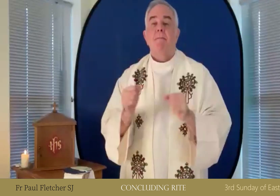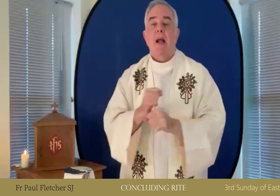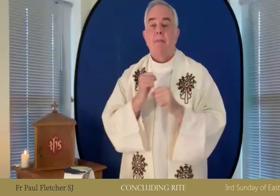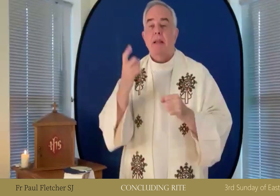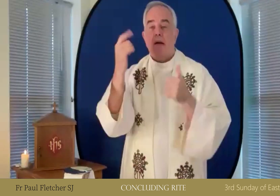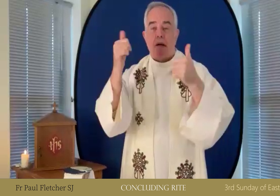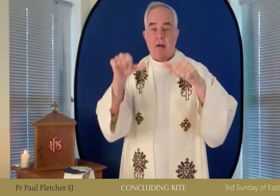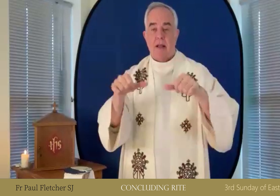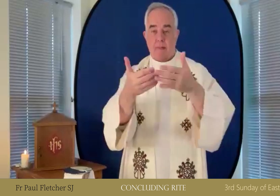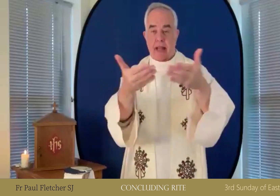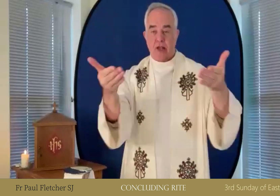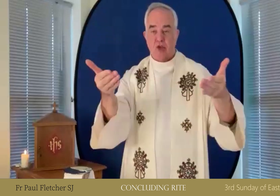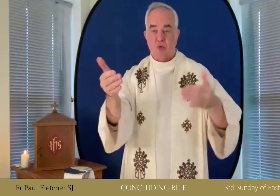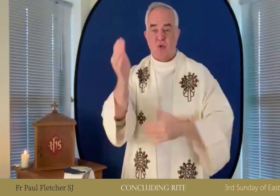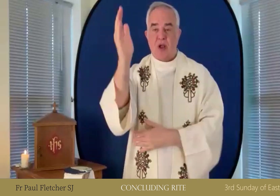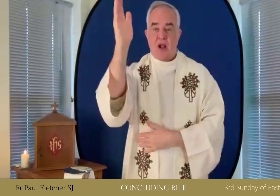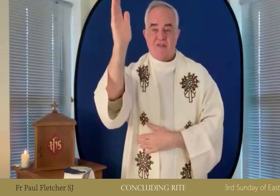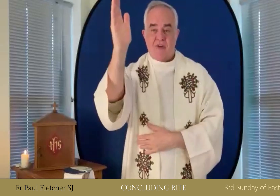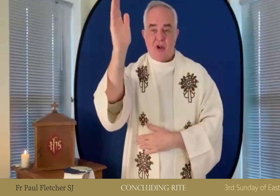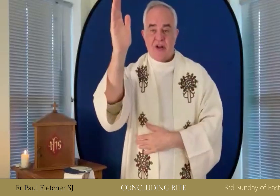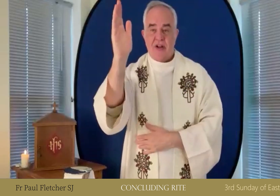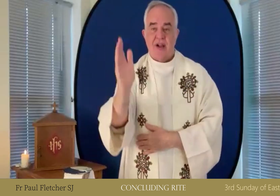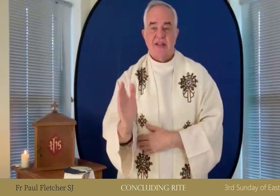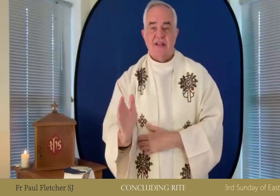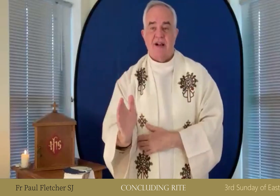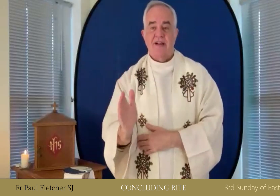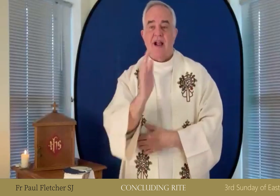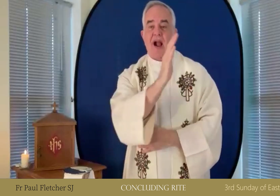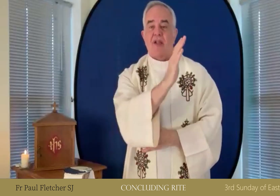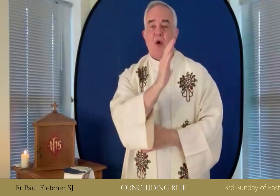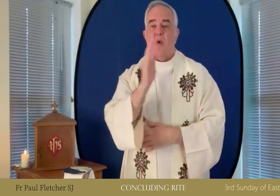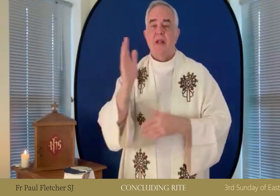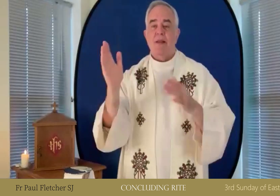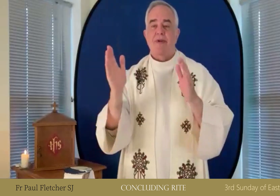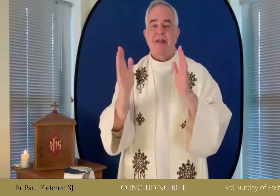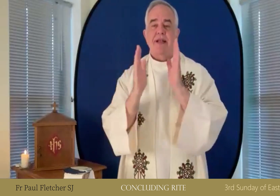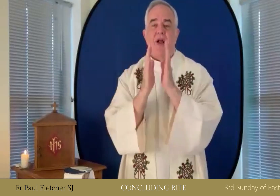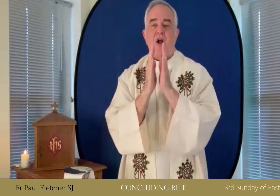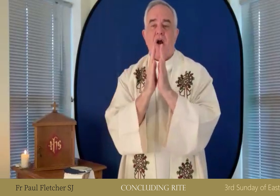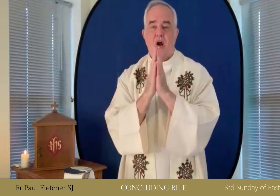May Almighty God bless you, the Father, the Son, and the Holy Spirit.